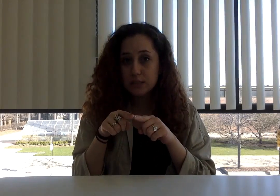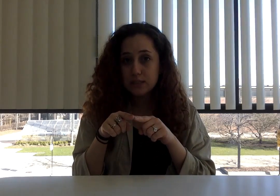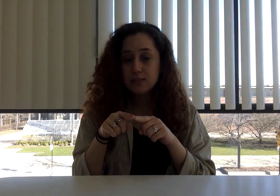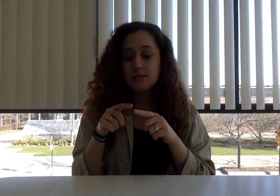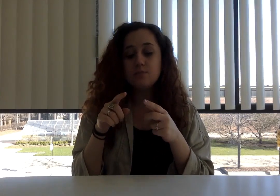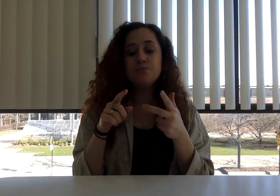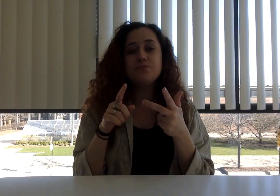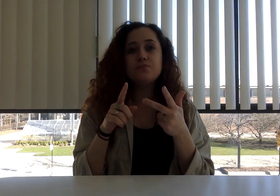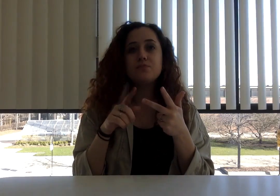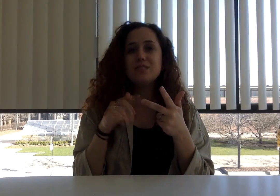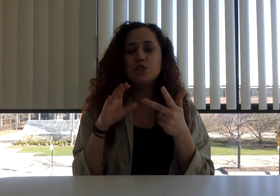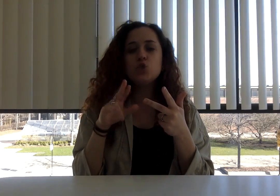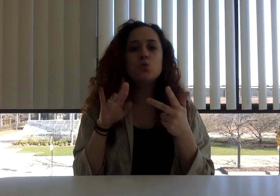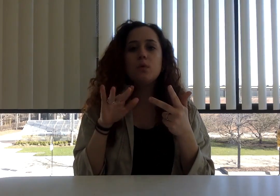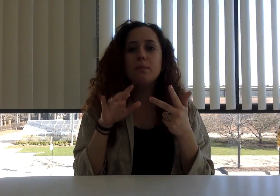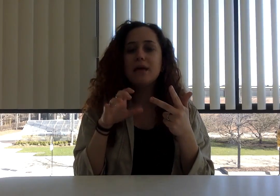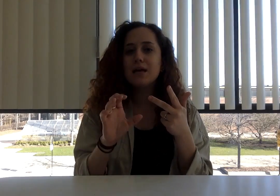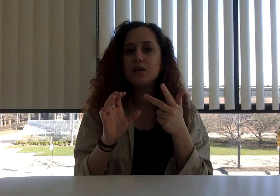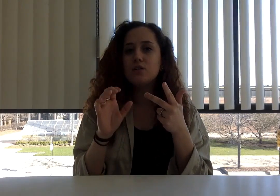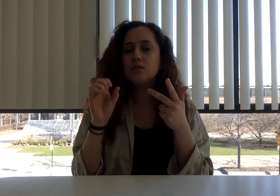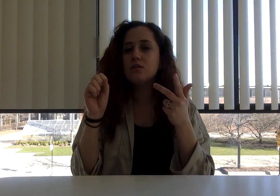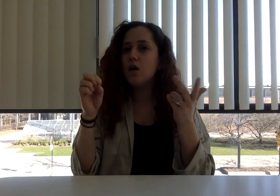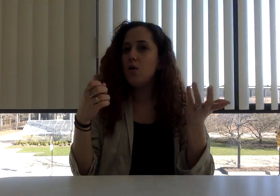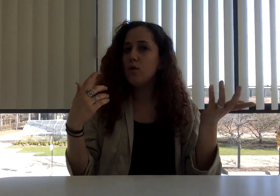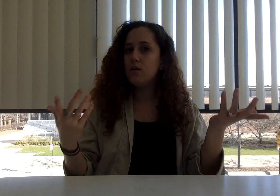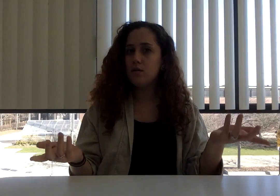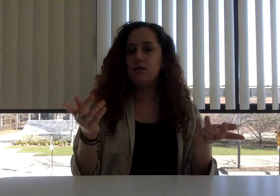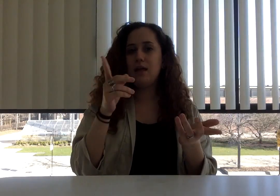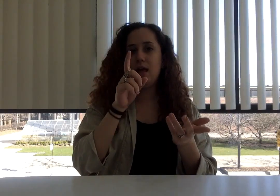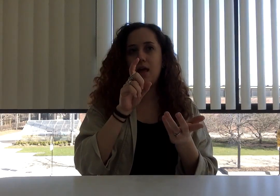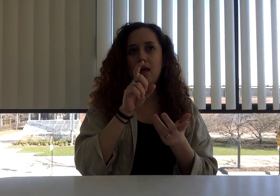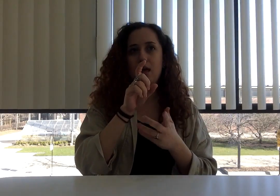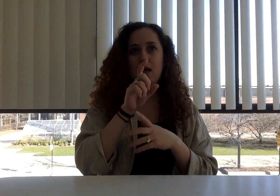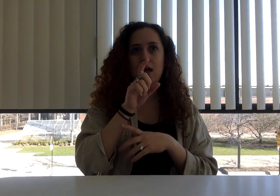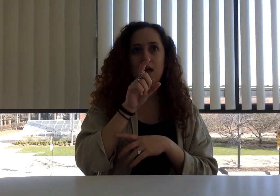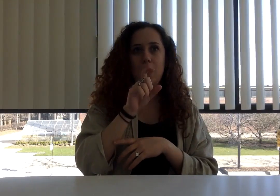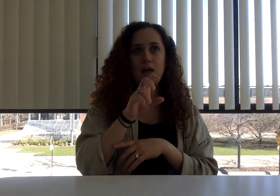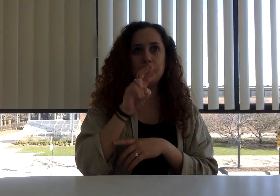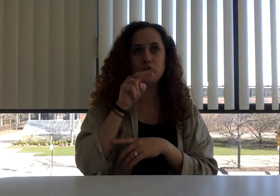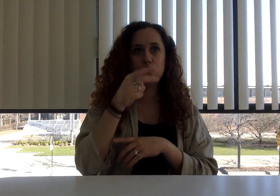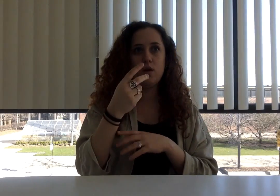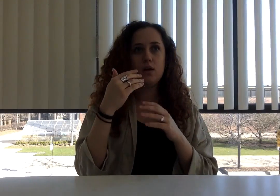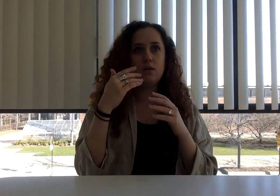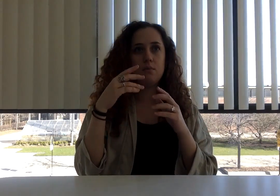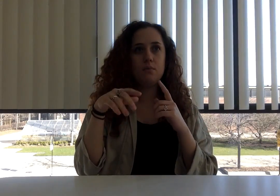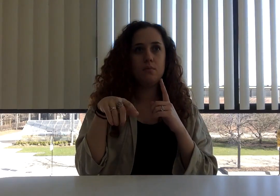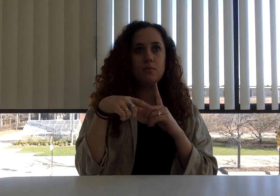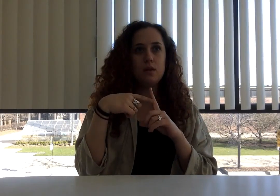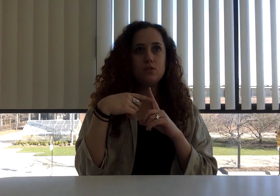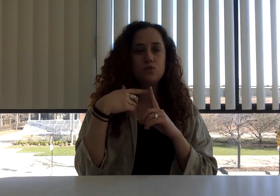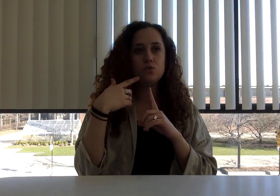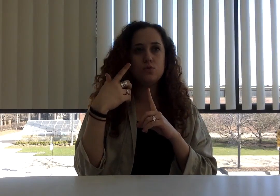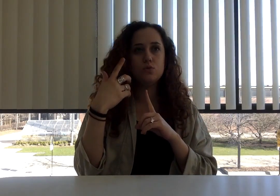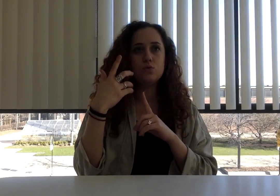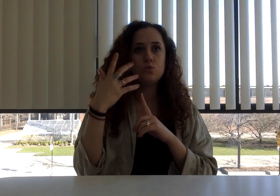So x squared plus y squared equals 3 and y equals 1 minus x squared. The way